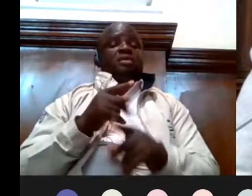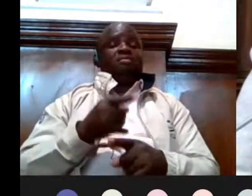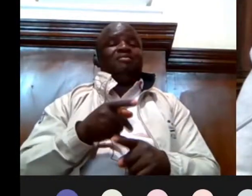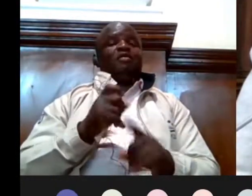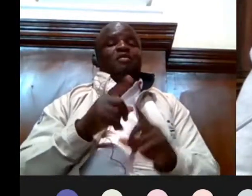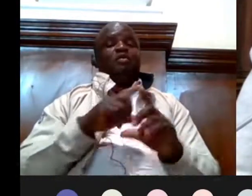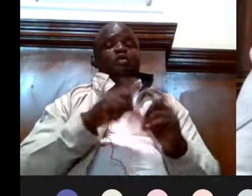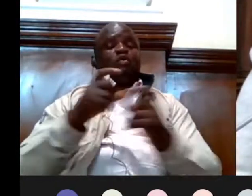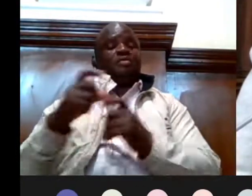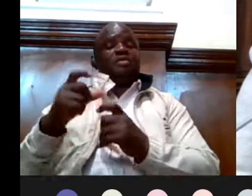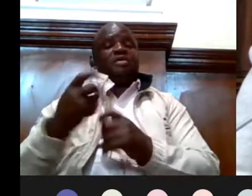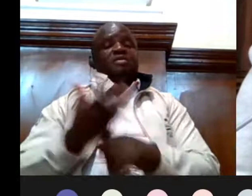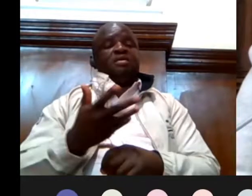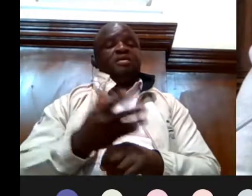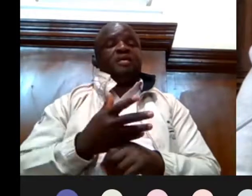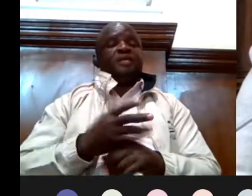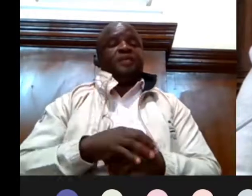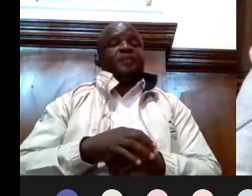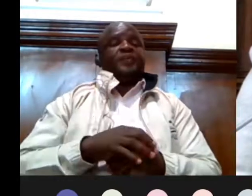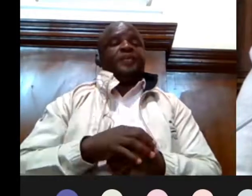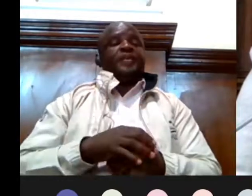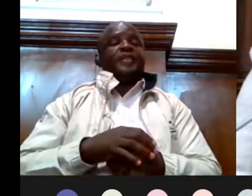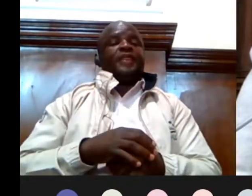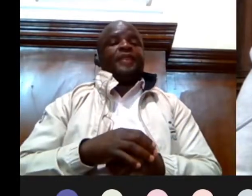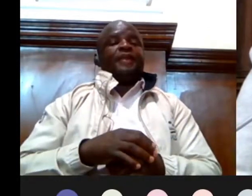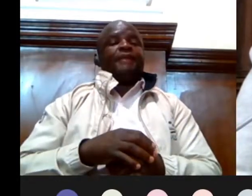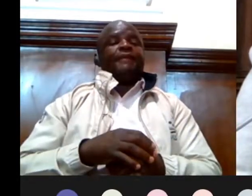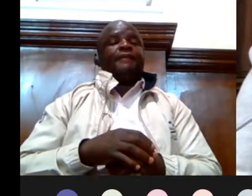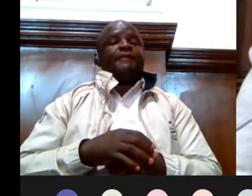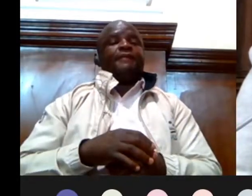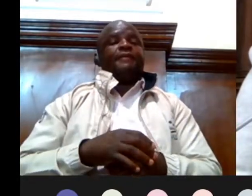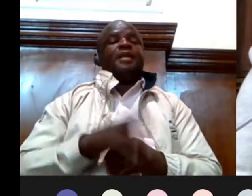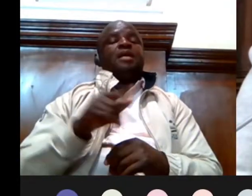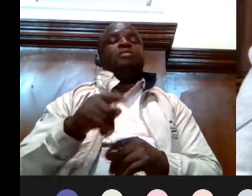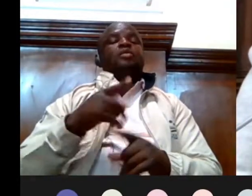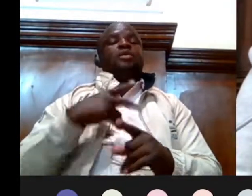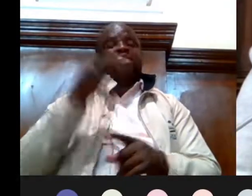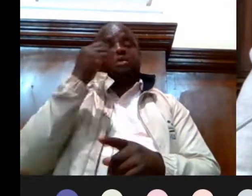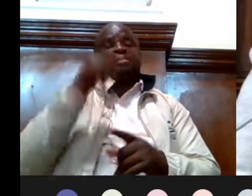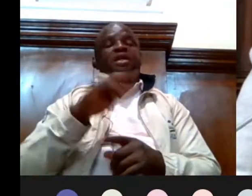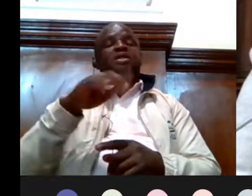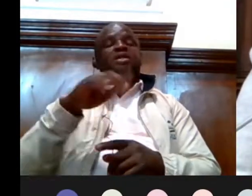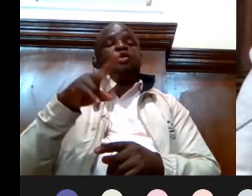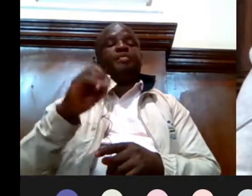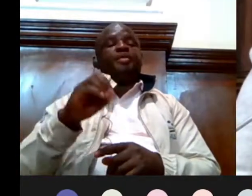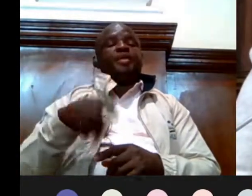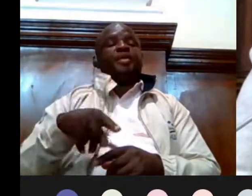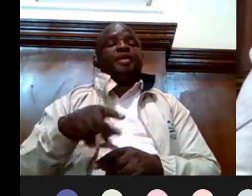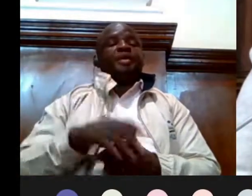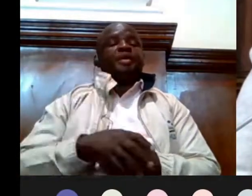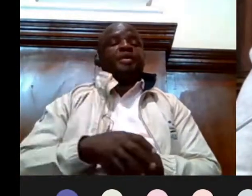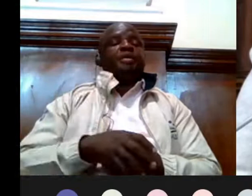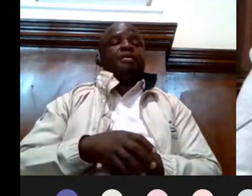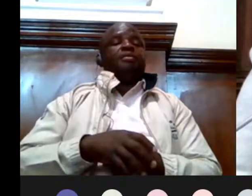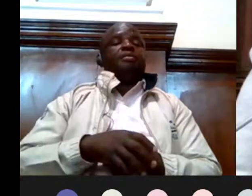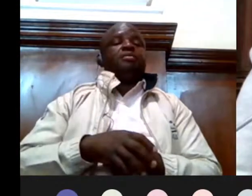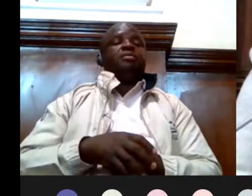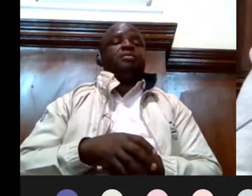the reports that were for the bills of the NCOP, which have since been